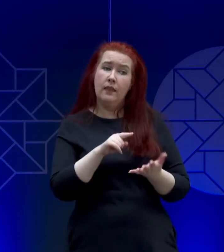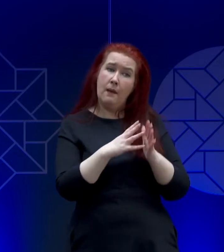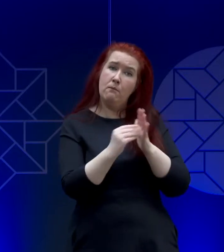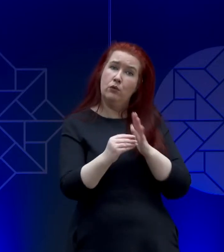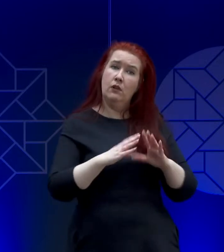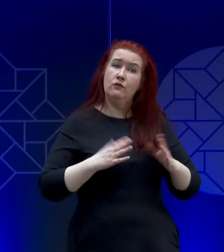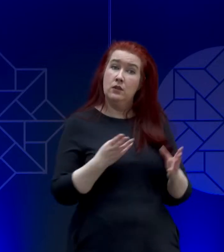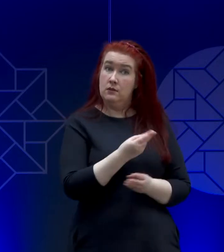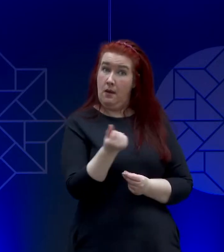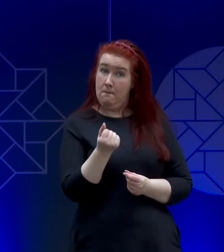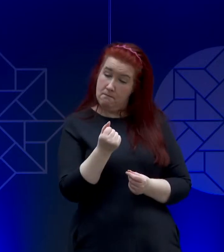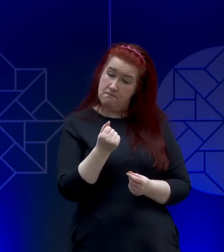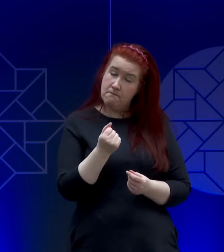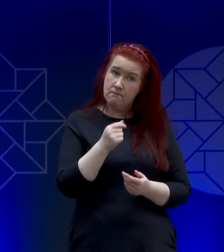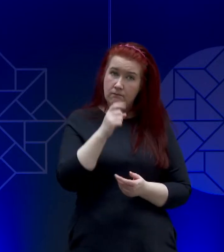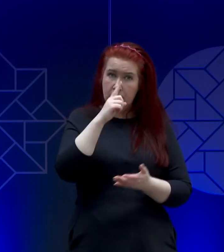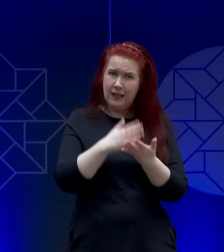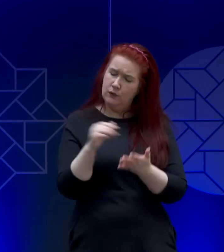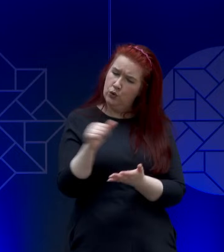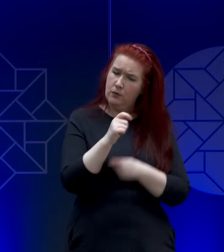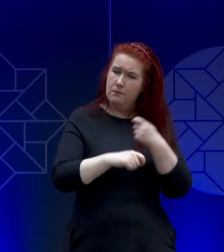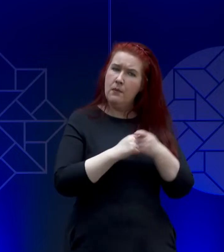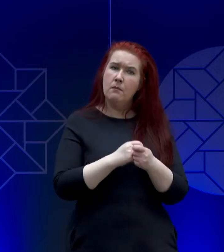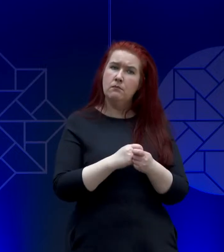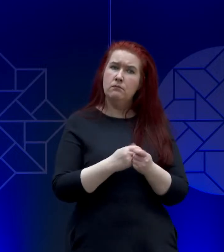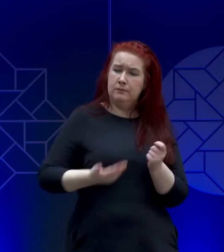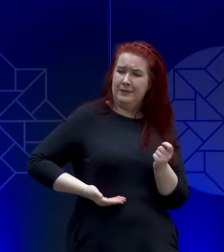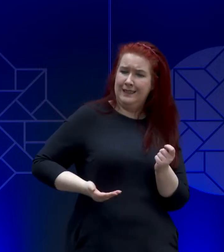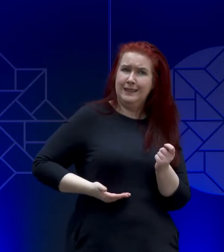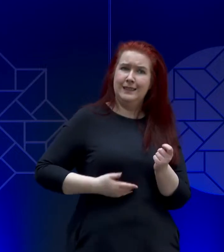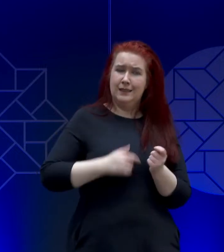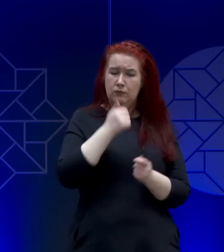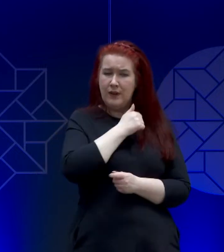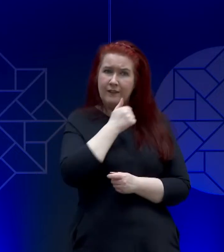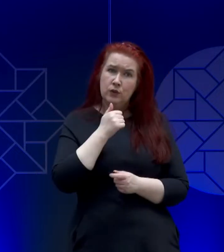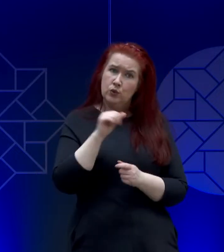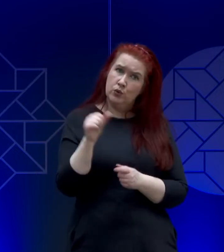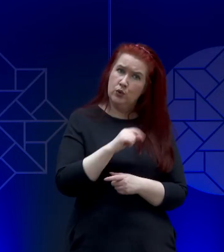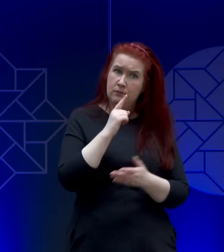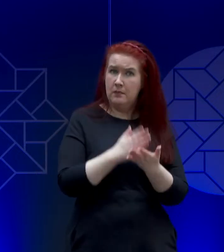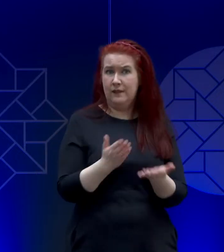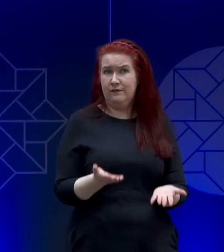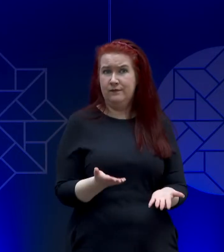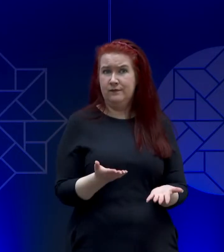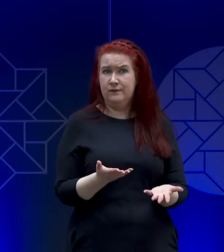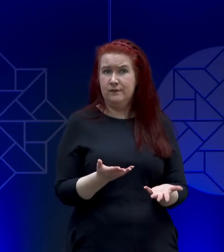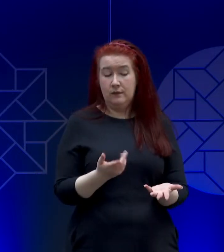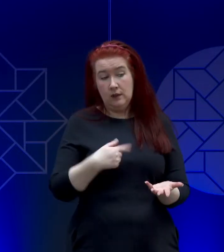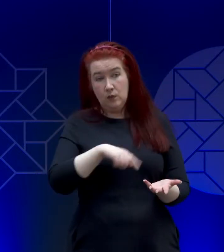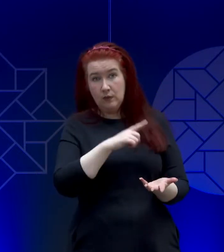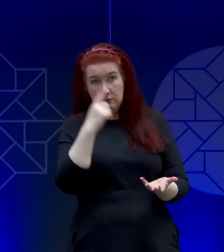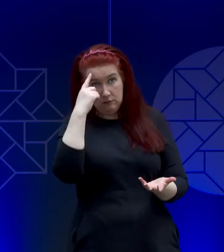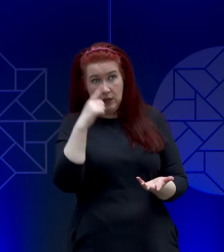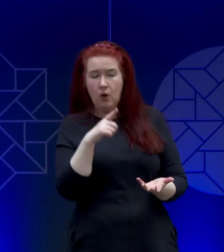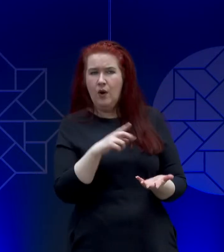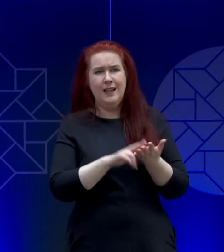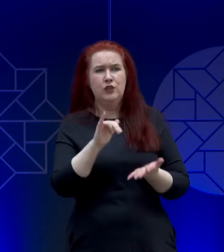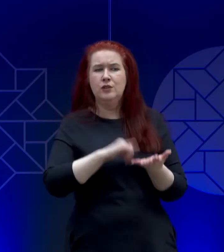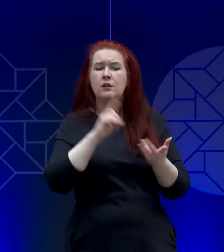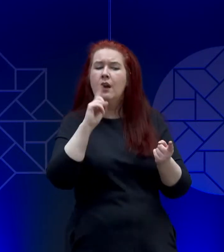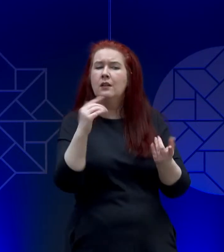health challenges is a privatisation of care. They want us to believe that the health service is beyond